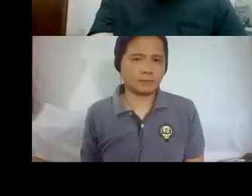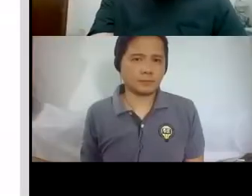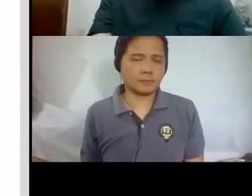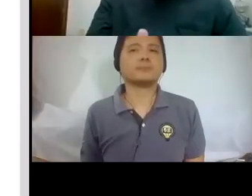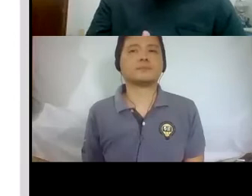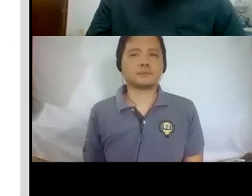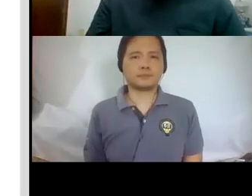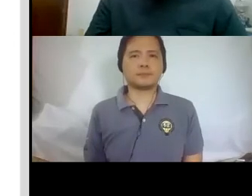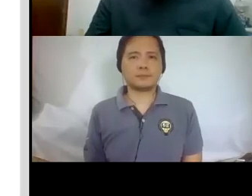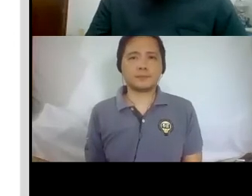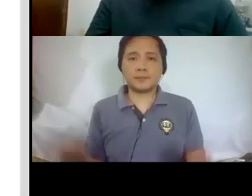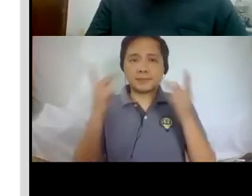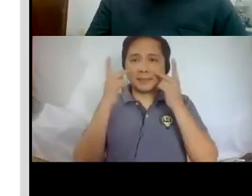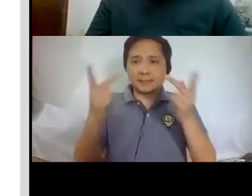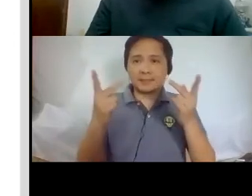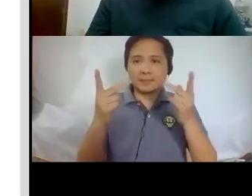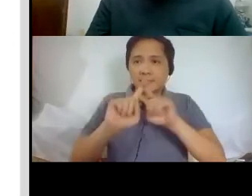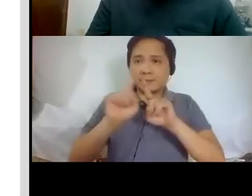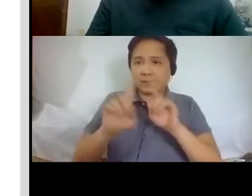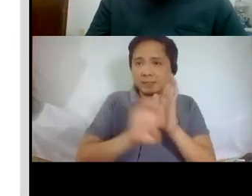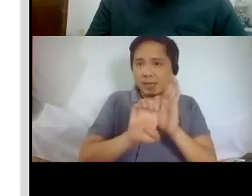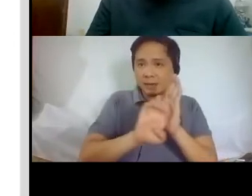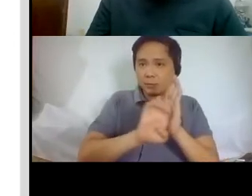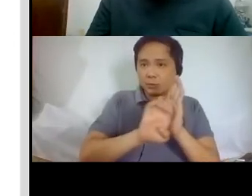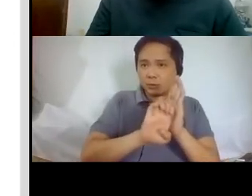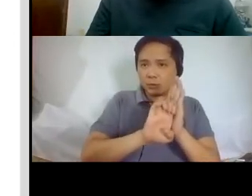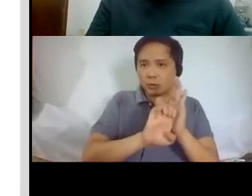Okay, do you see the sign examples?